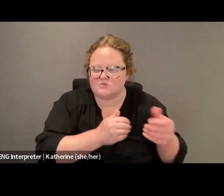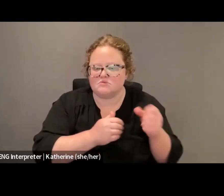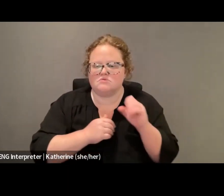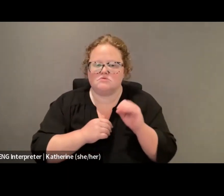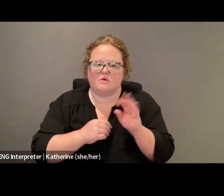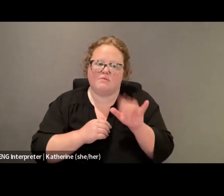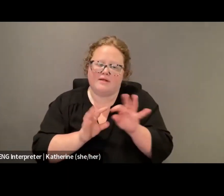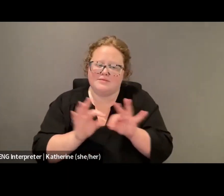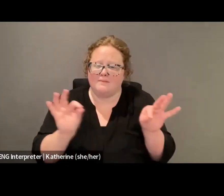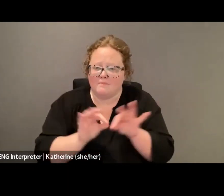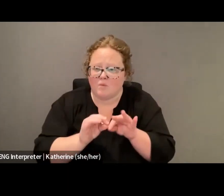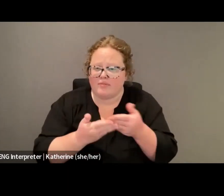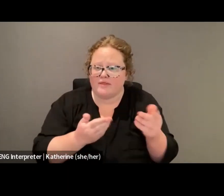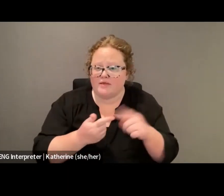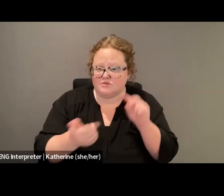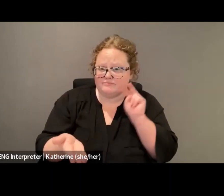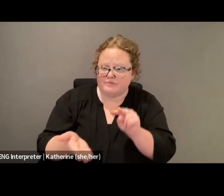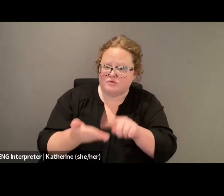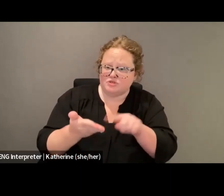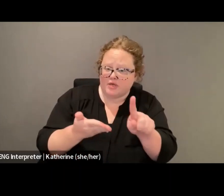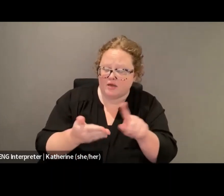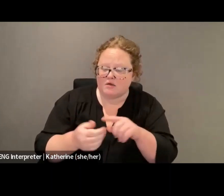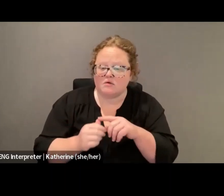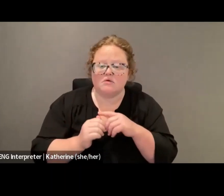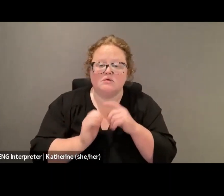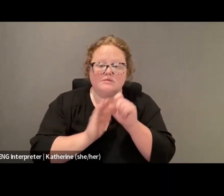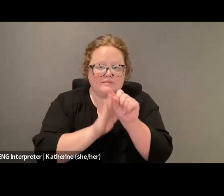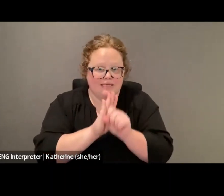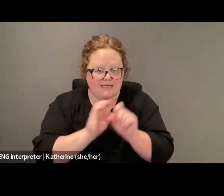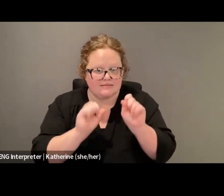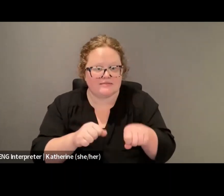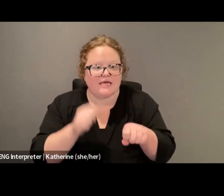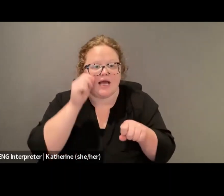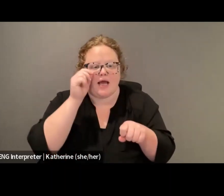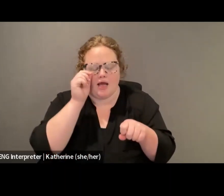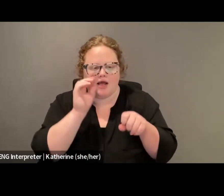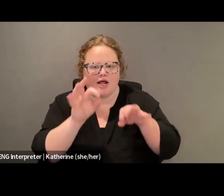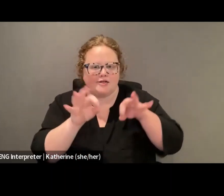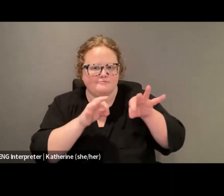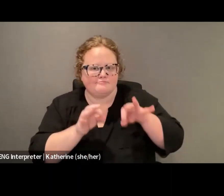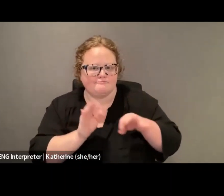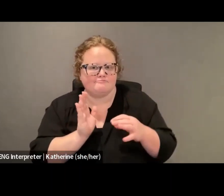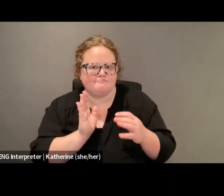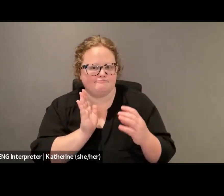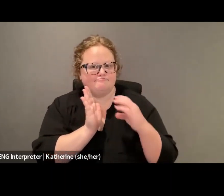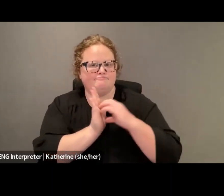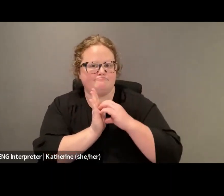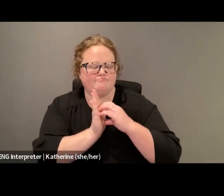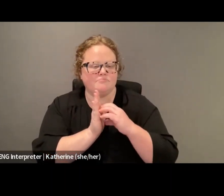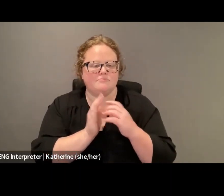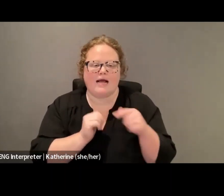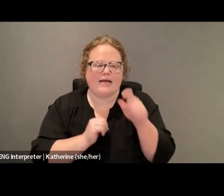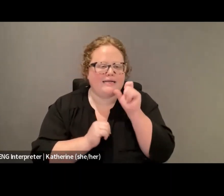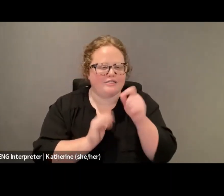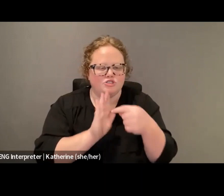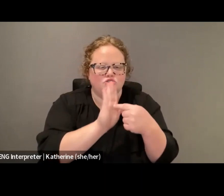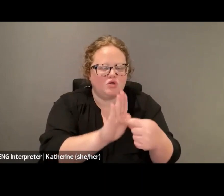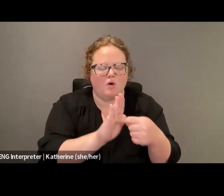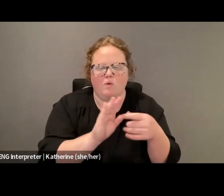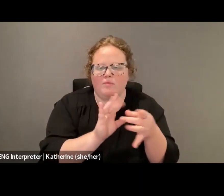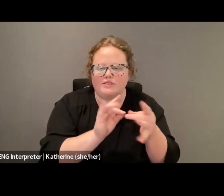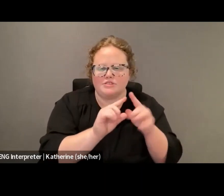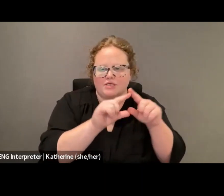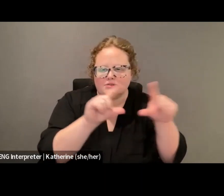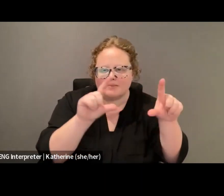for sure. And states can specify here, I didn't include the text box, but there's a text box that goes with this where states can